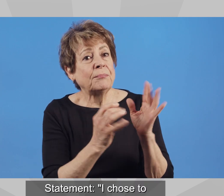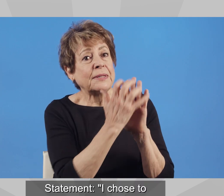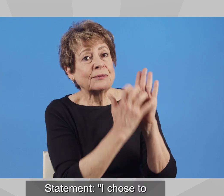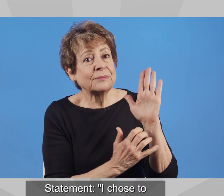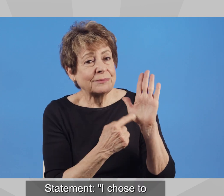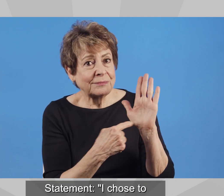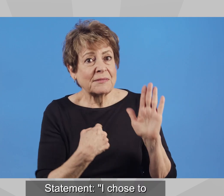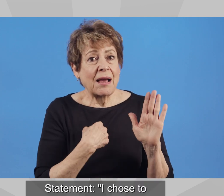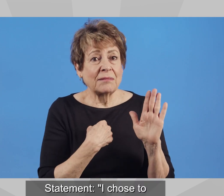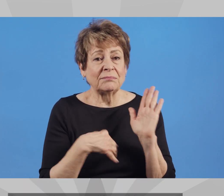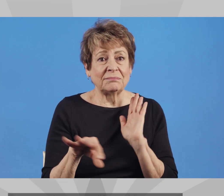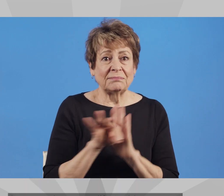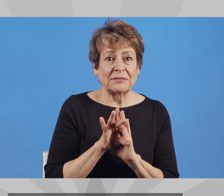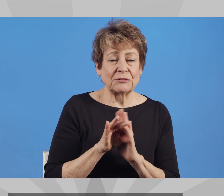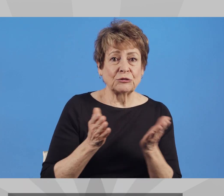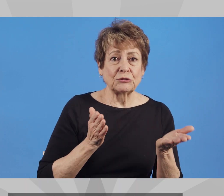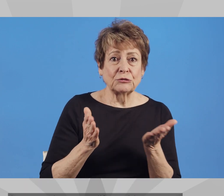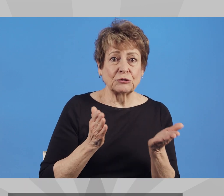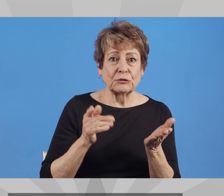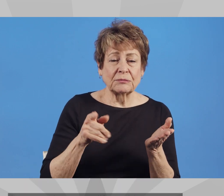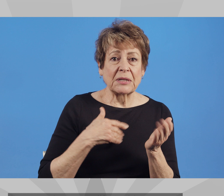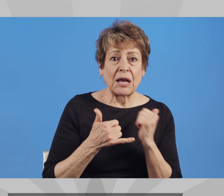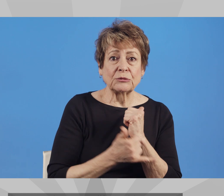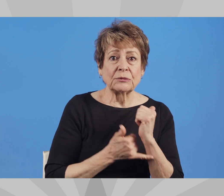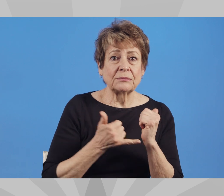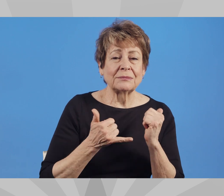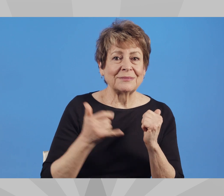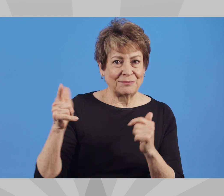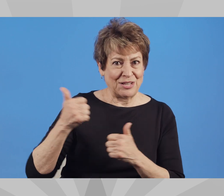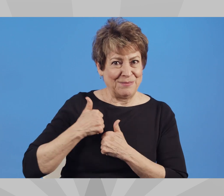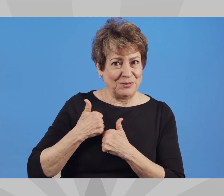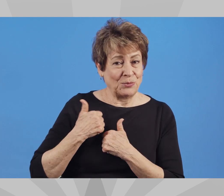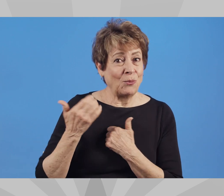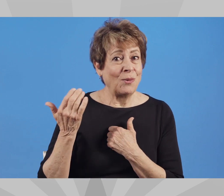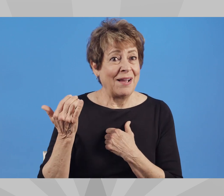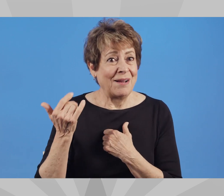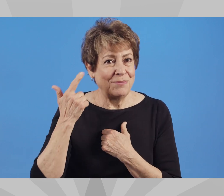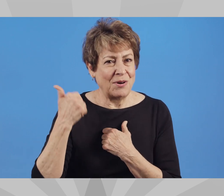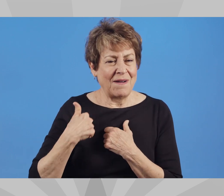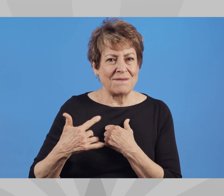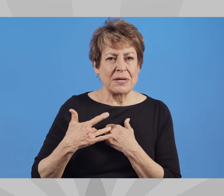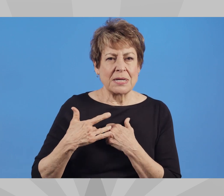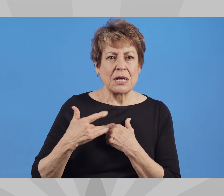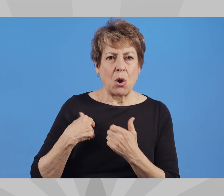Statement. I chose to serve my country in the Army because I owe my life to this country.